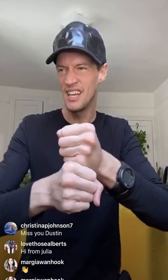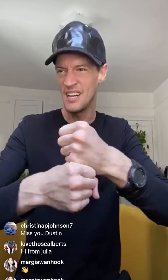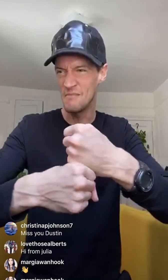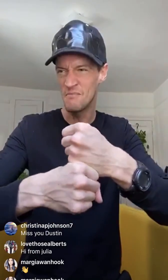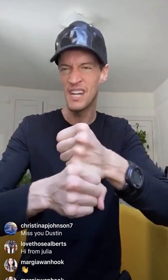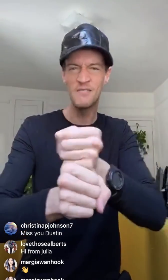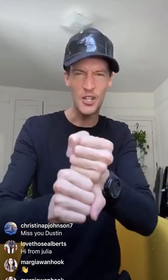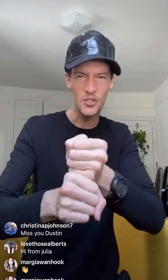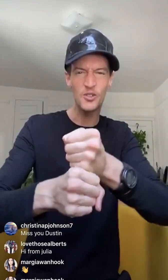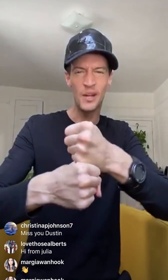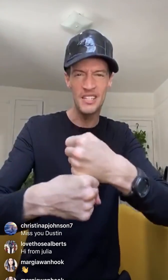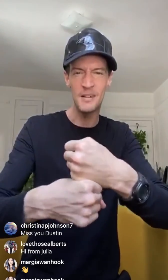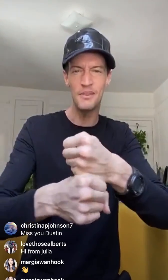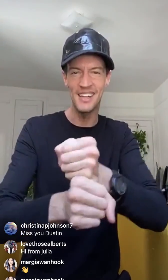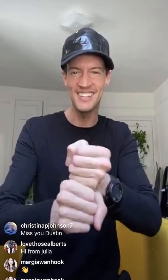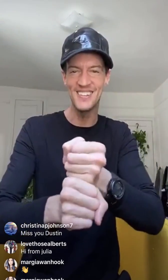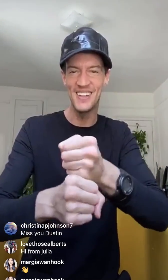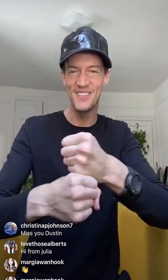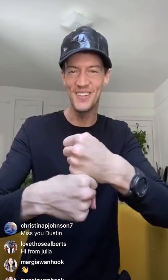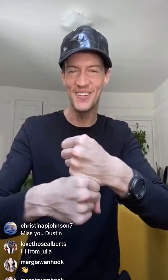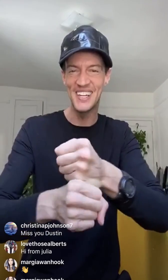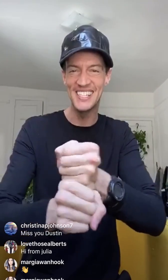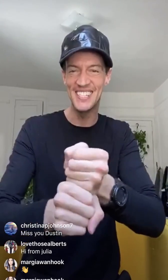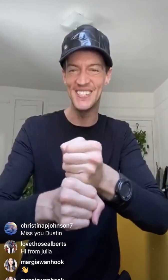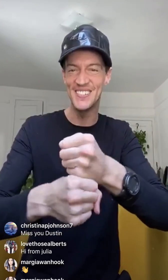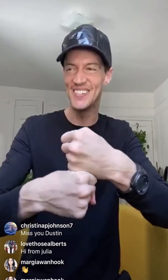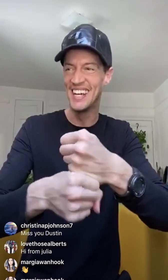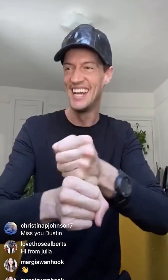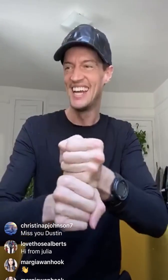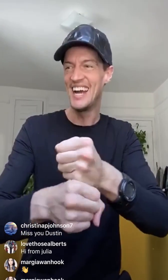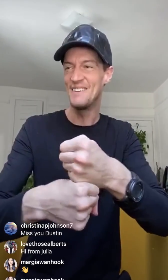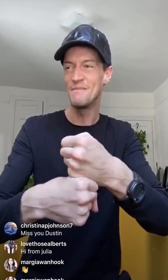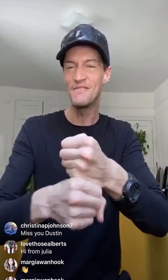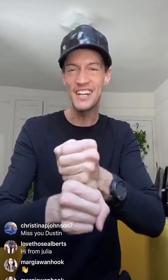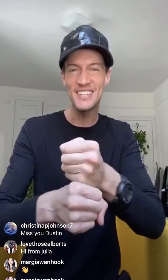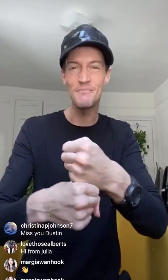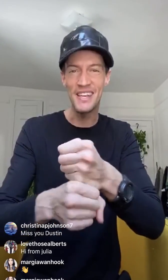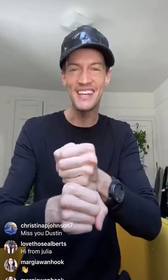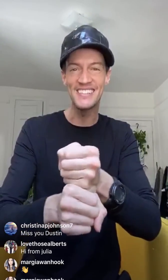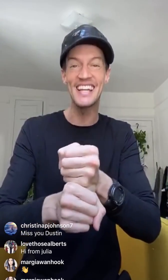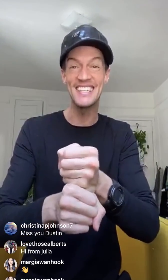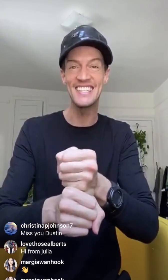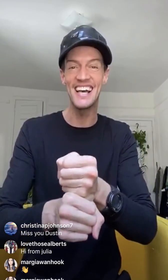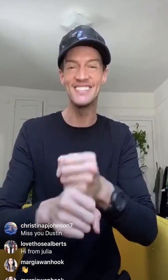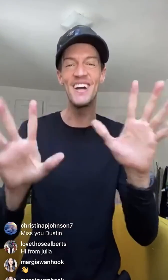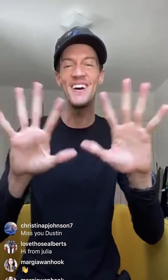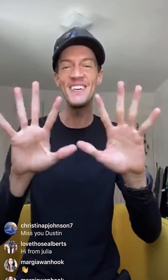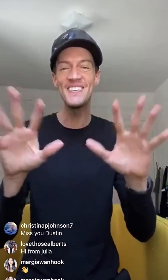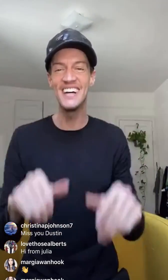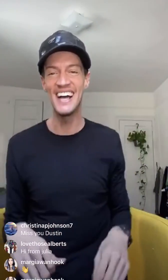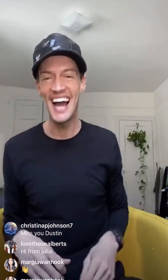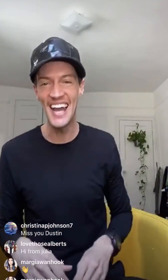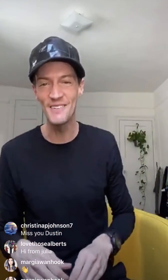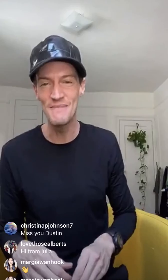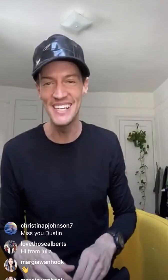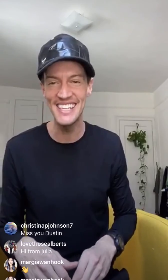or fix. Fists on top of each other and they squeeze back and forth. So this is